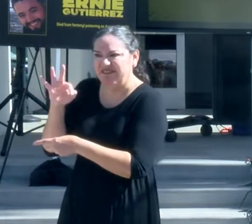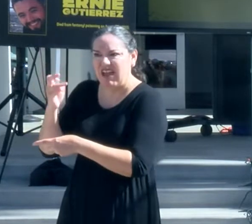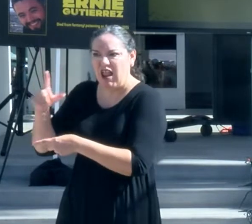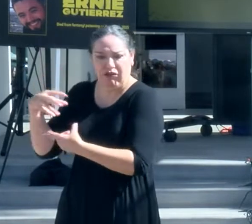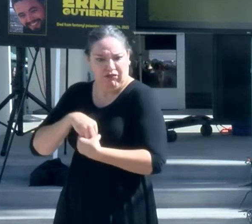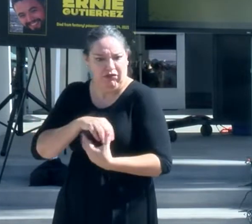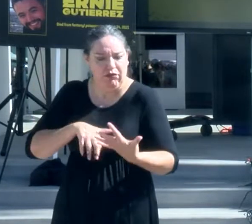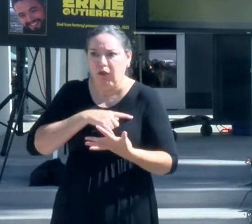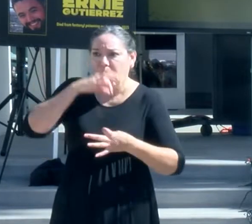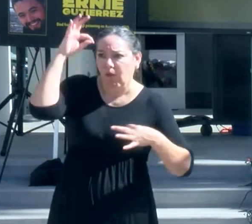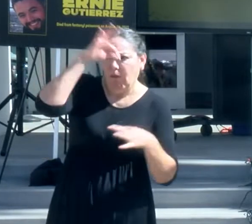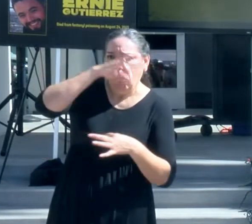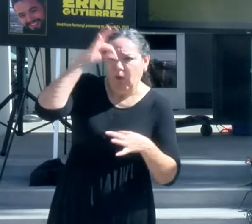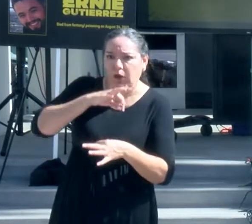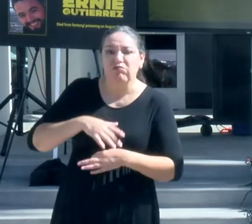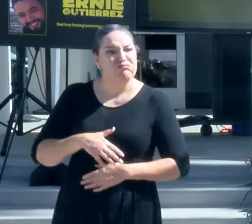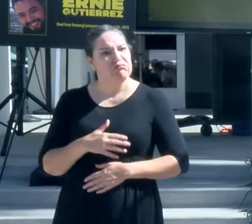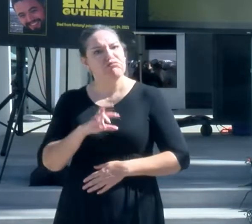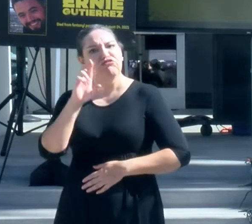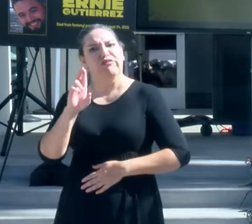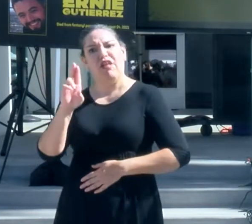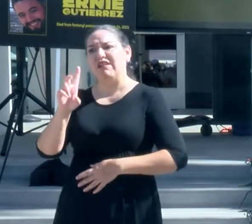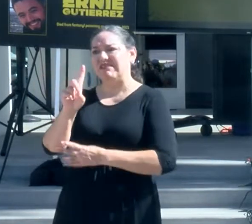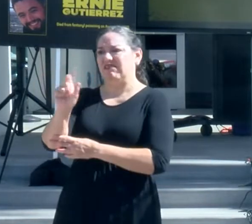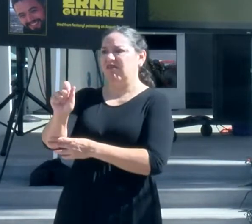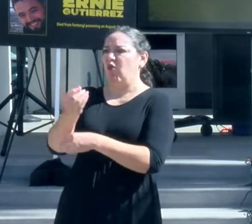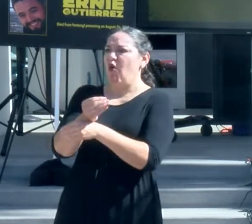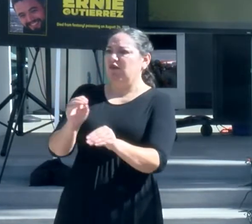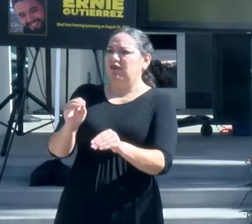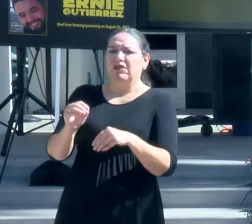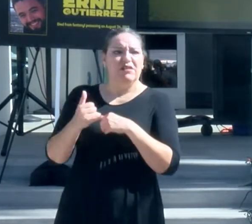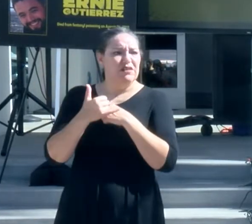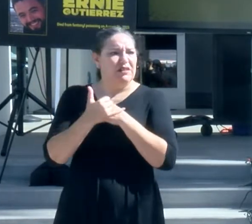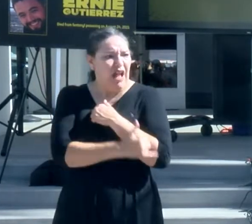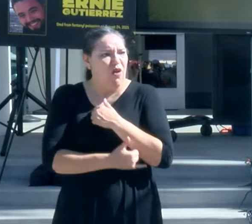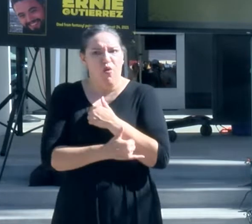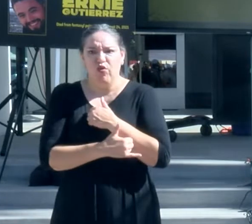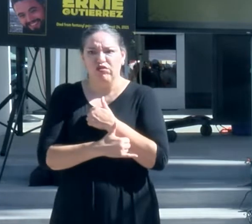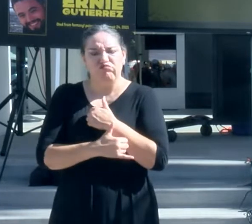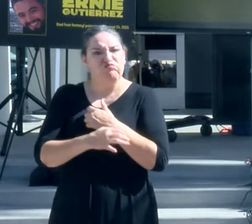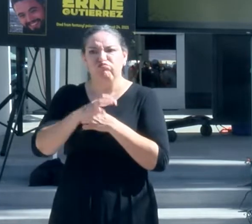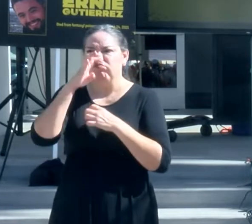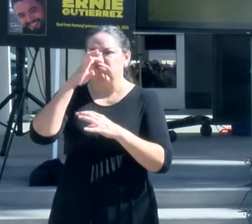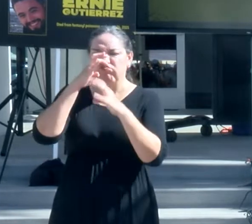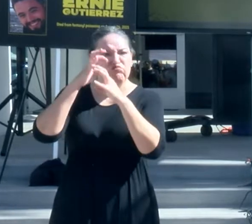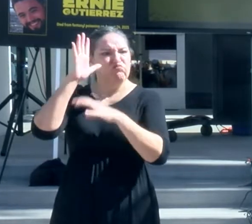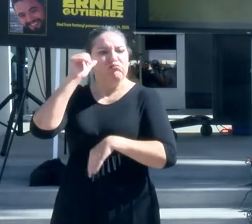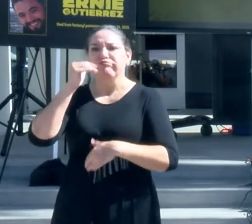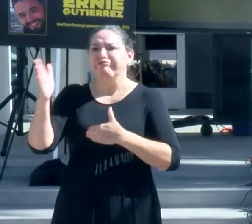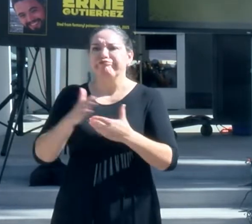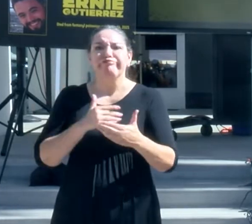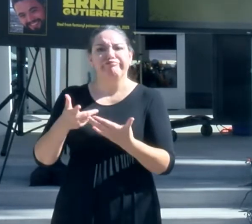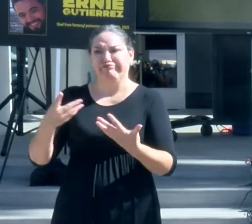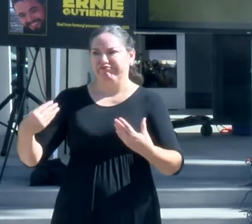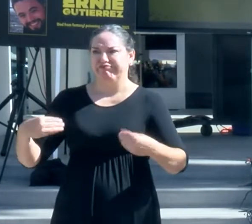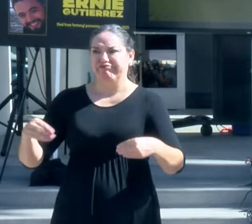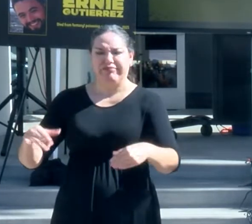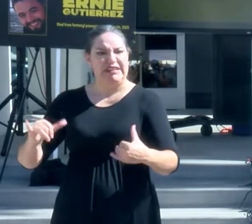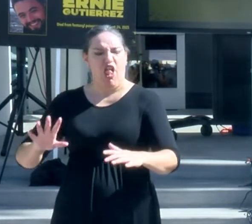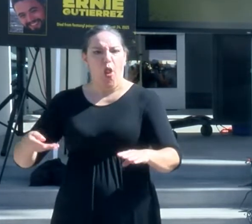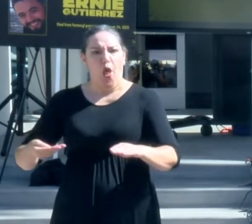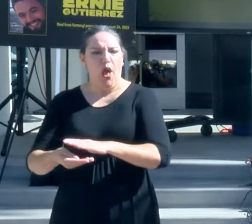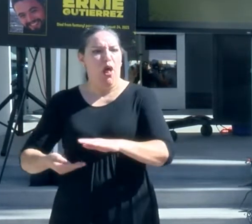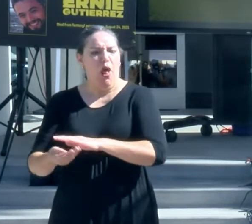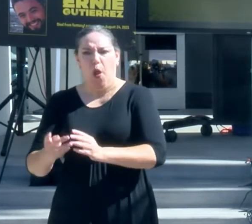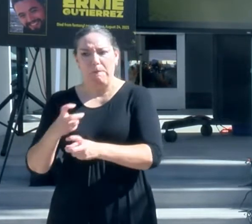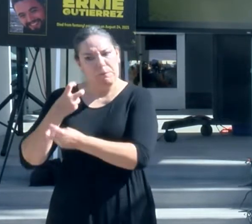We have taken a hard line at the Riverside DA's office and in the county, and dealers, despite that, dealers continue to peddle this poison into